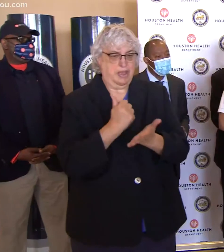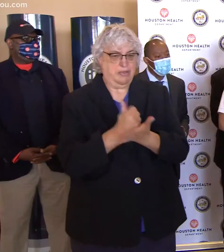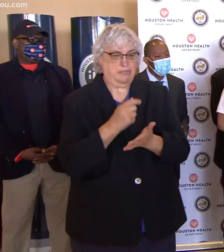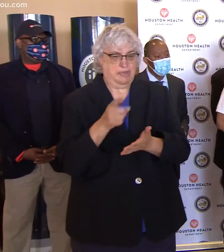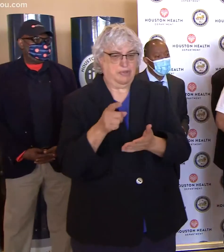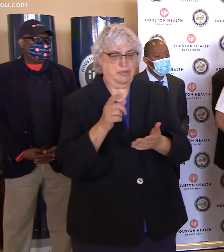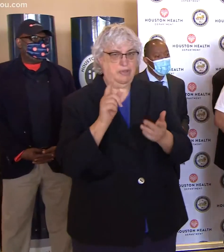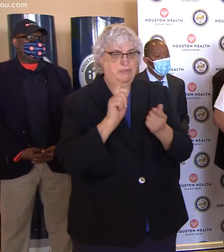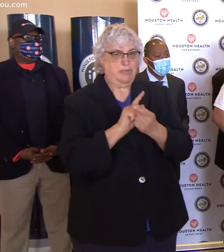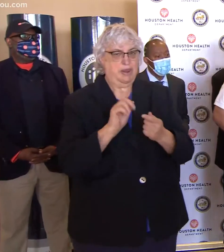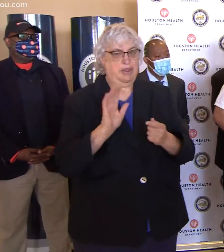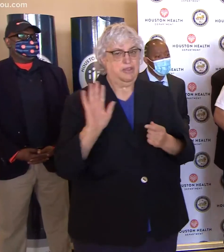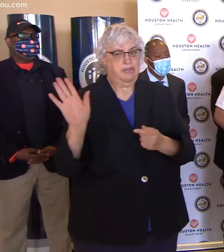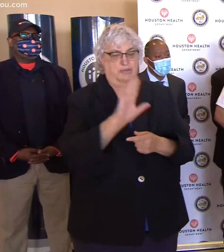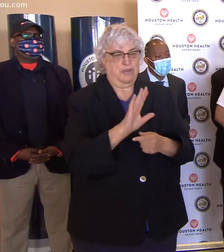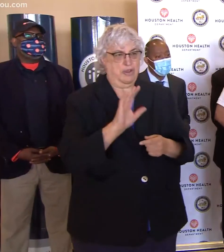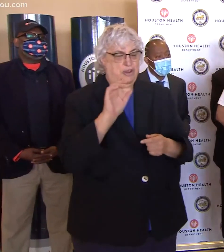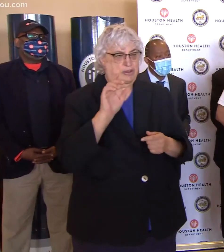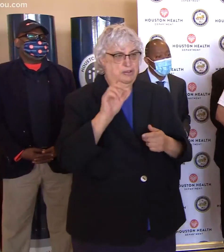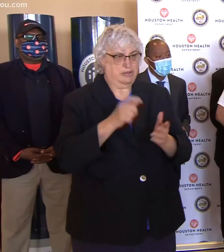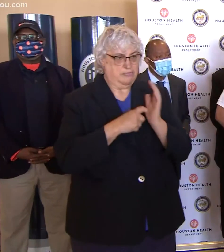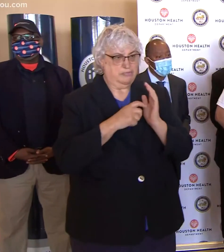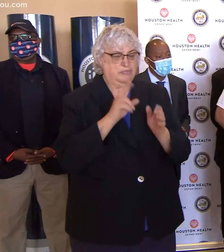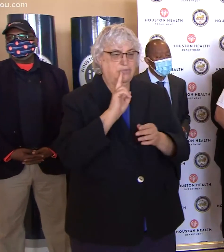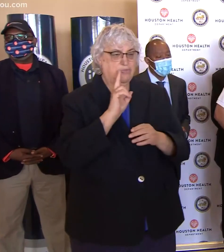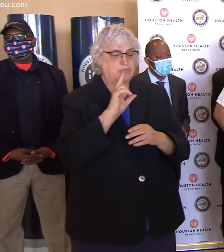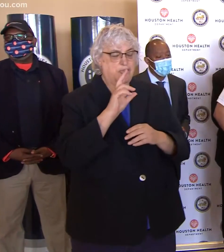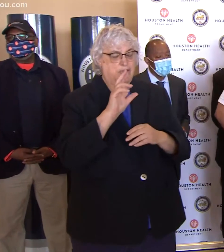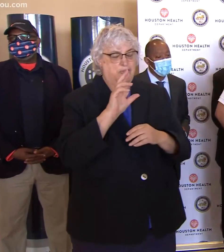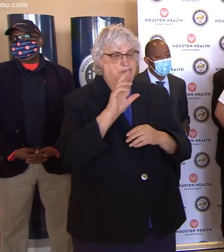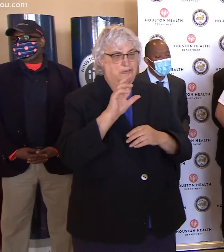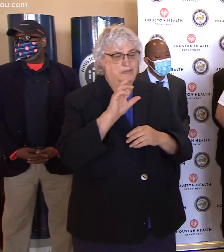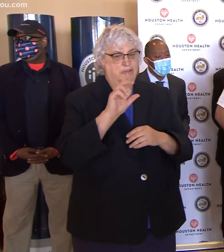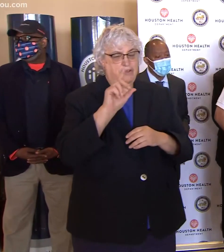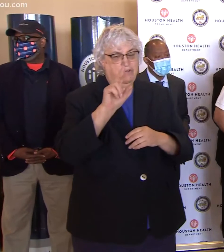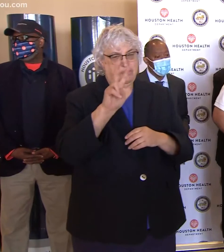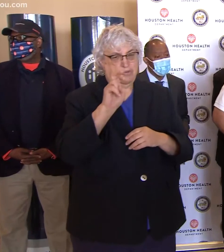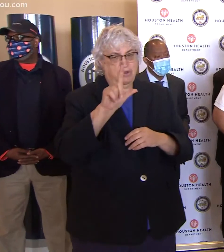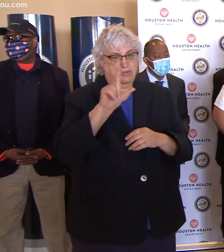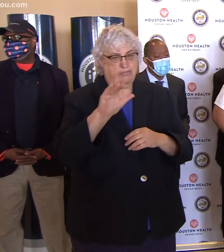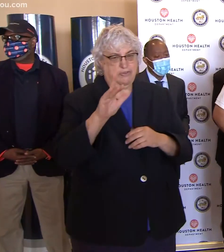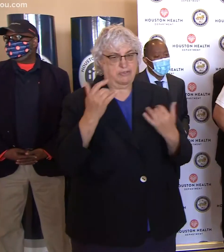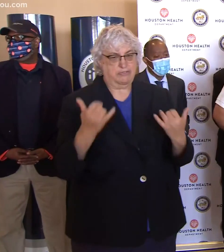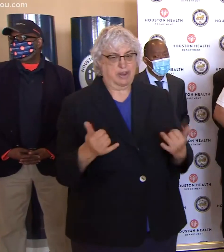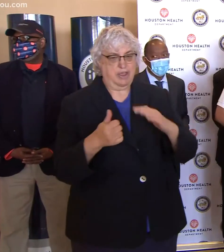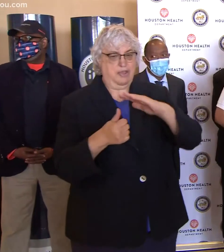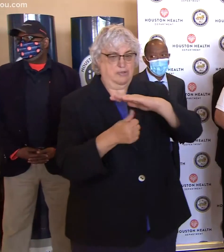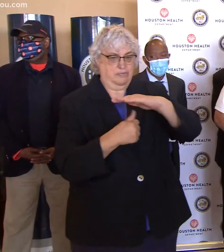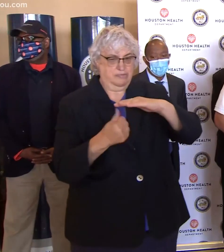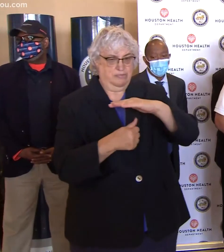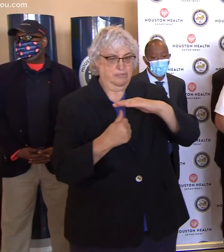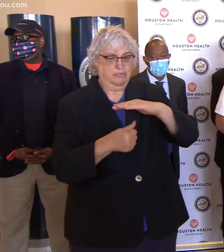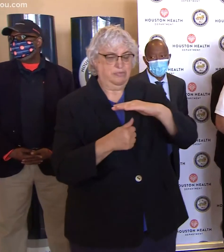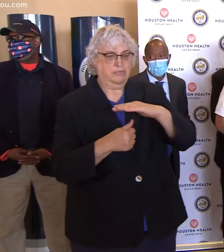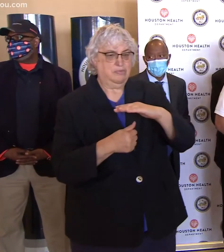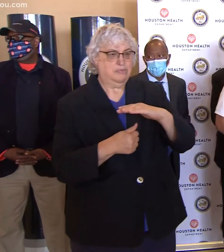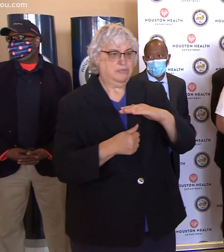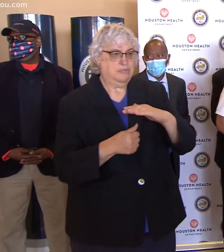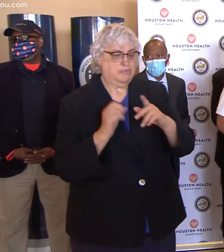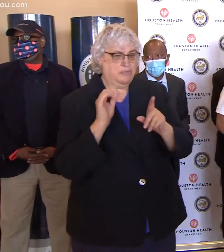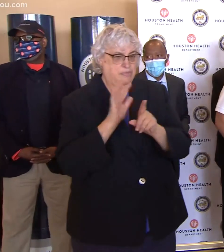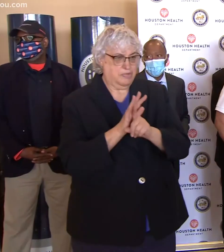in meeting that demand. The Houston Fire Department today, we have over 225 firefighters that are in quarantine as a result of exposures